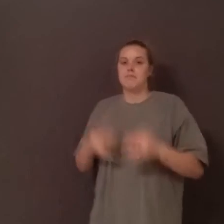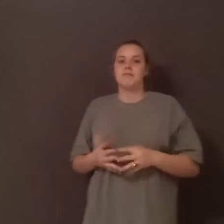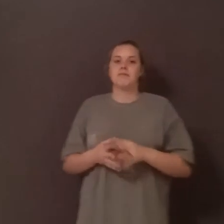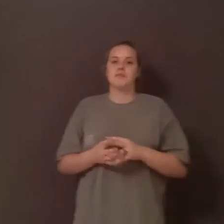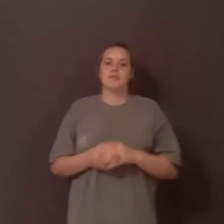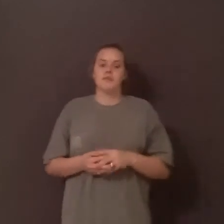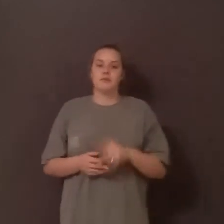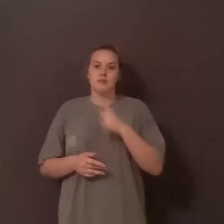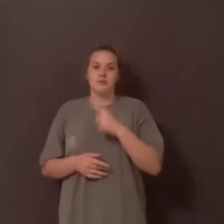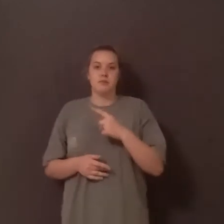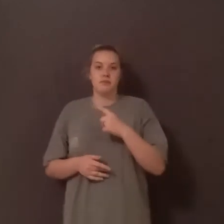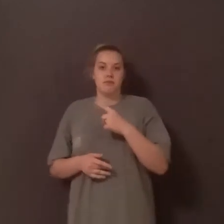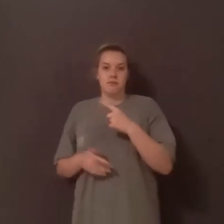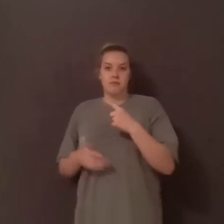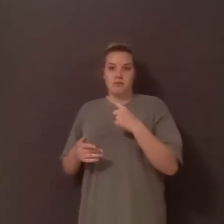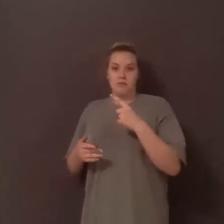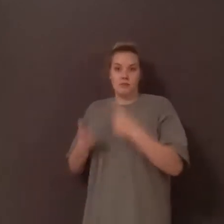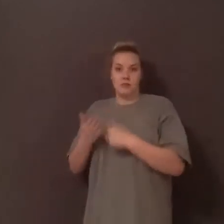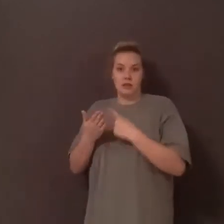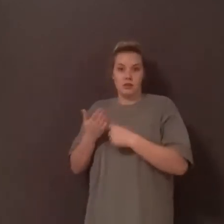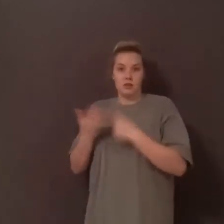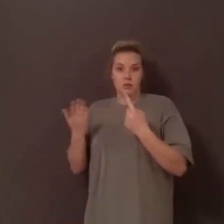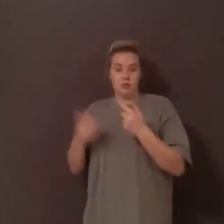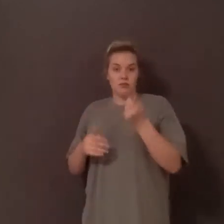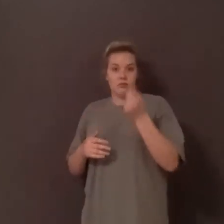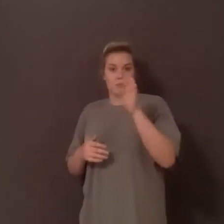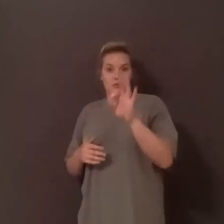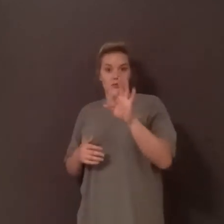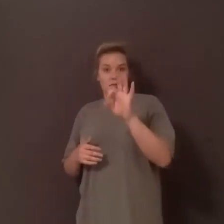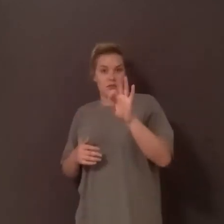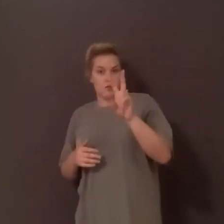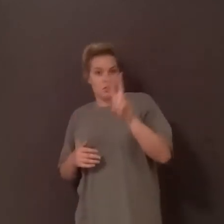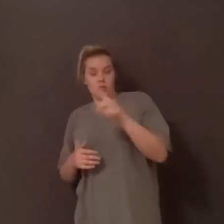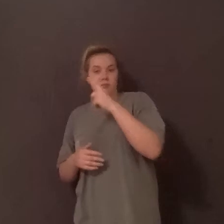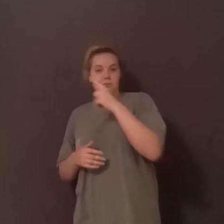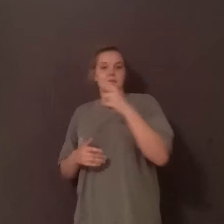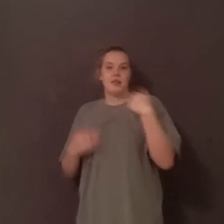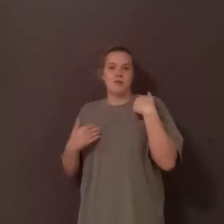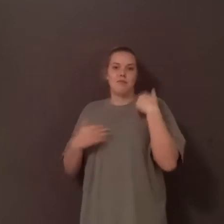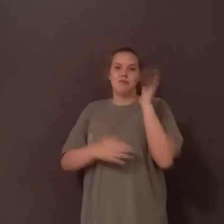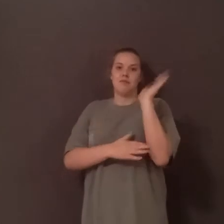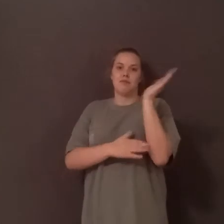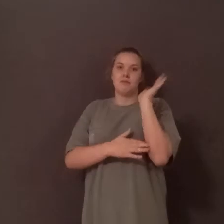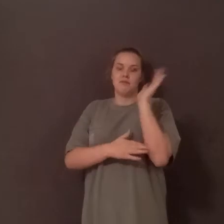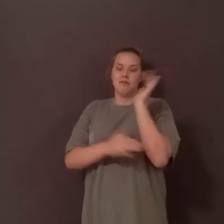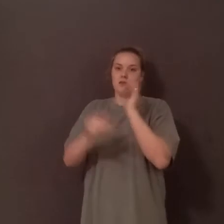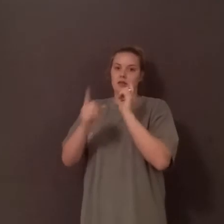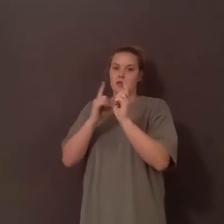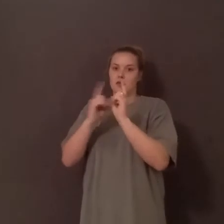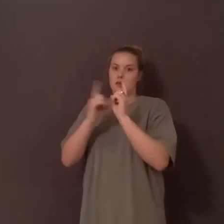of Nightline. It was an unusually revealing encounter, and to date, his only TV